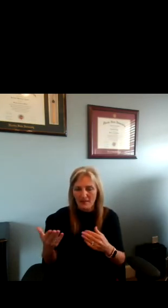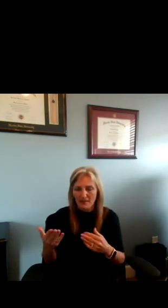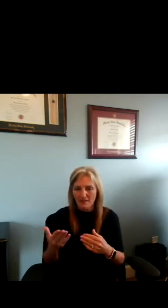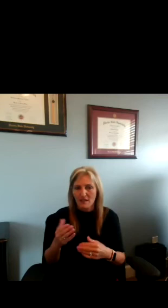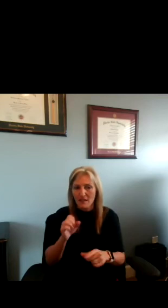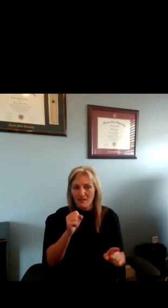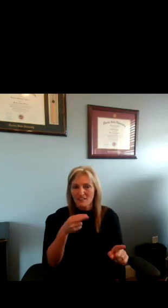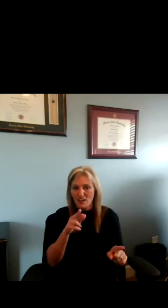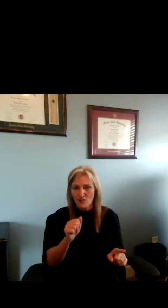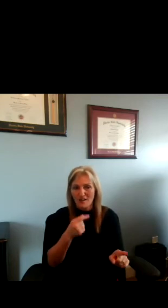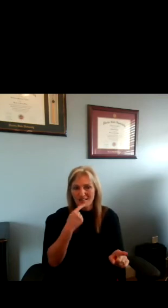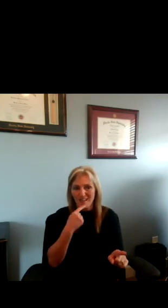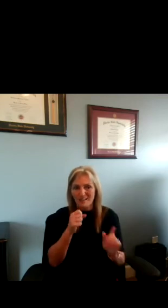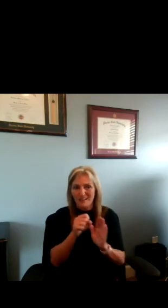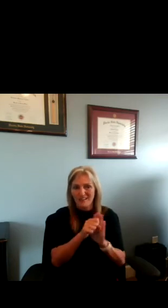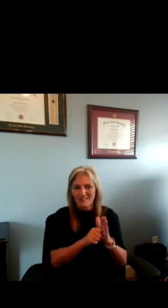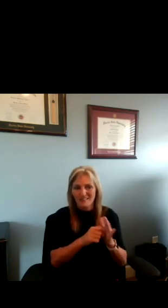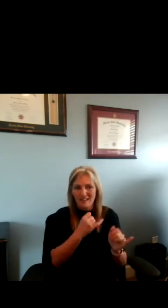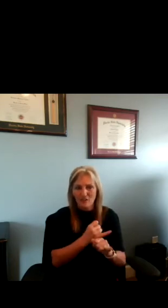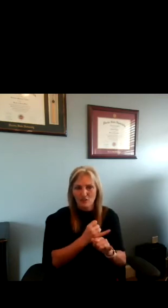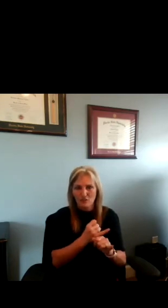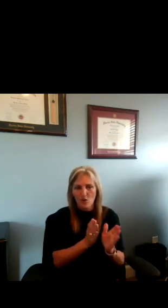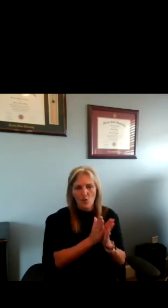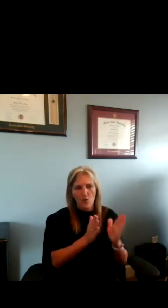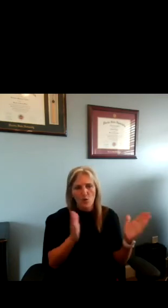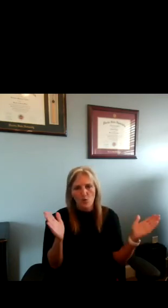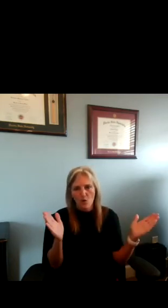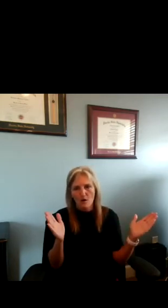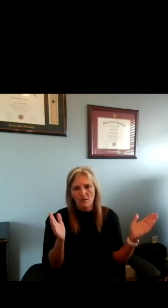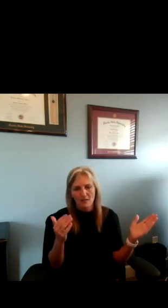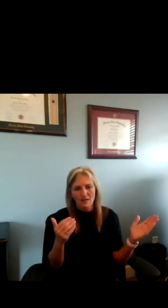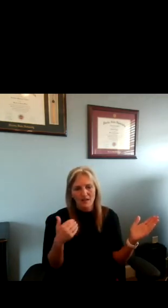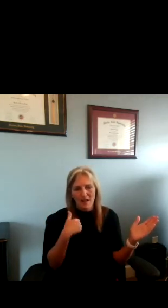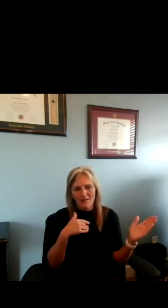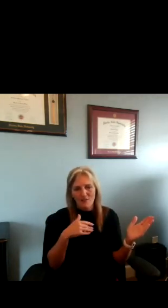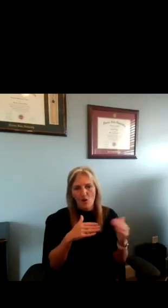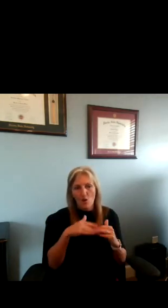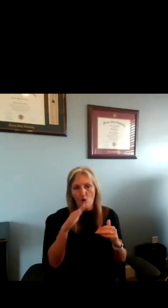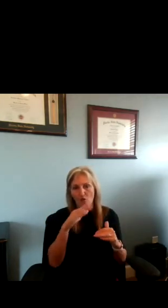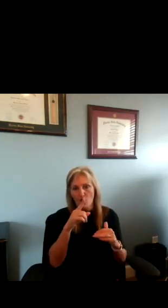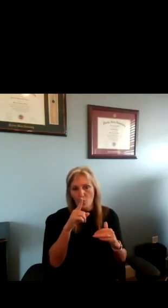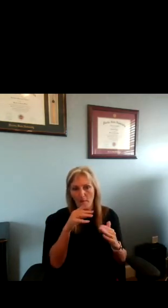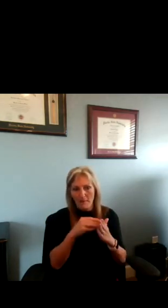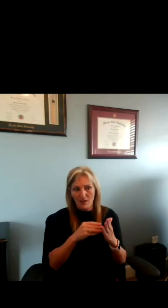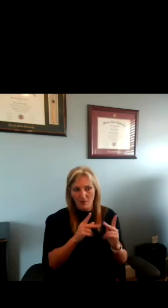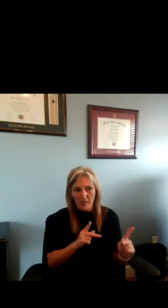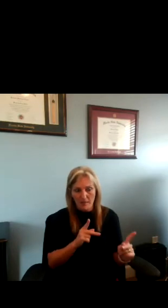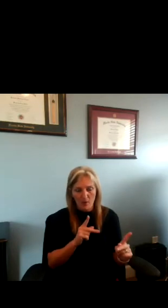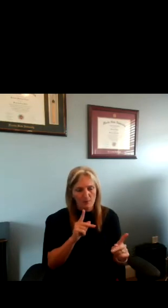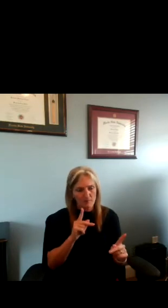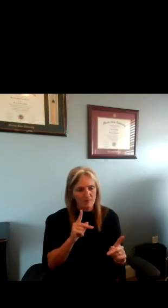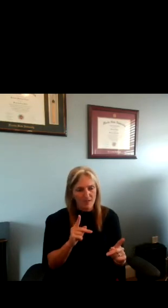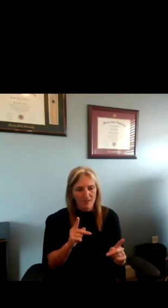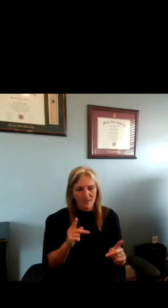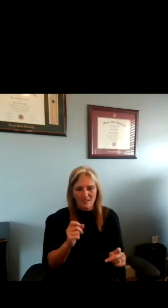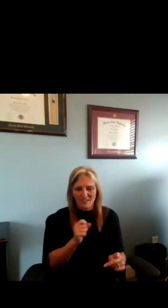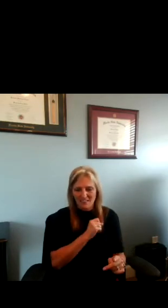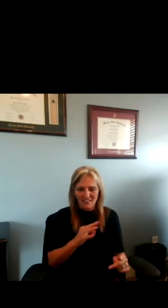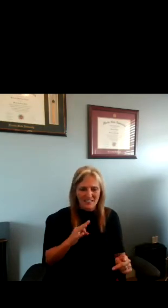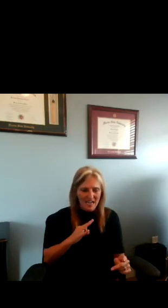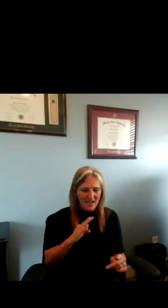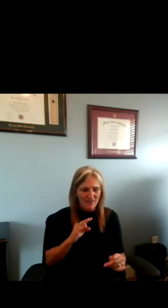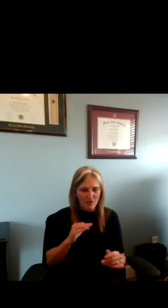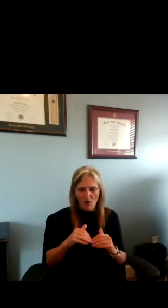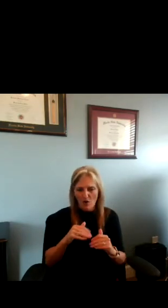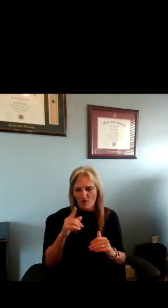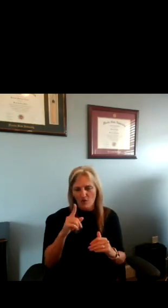prisons are wide-reaching institutions. We know that they house over 1 million people. They employ hundreds of thousands of staff. And